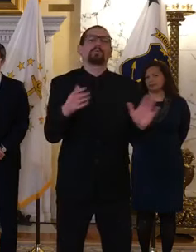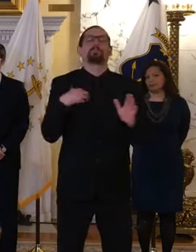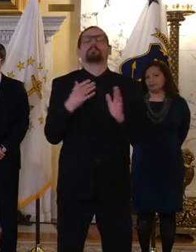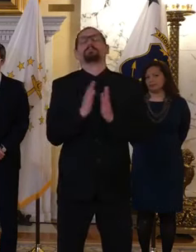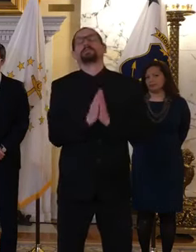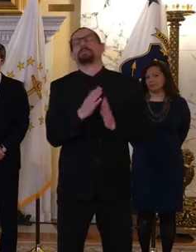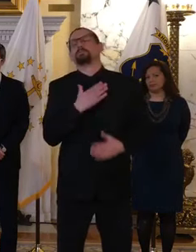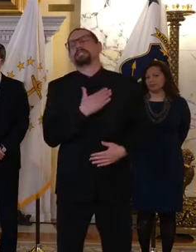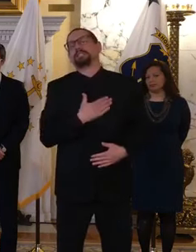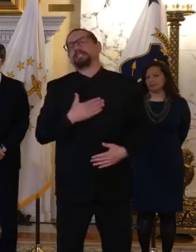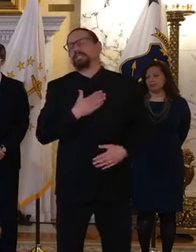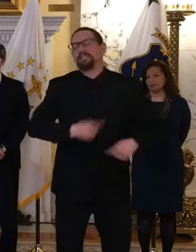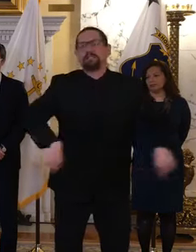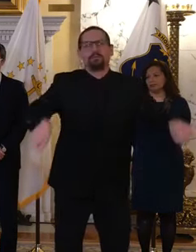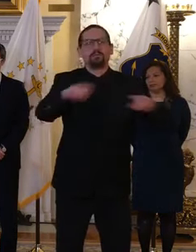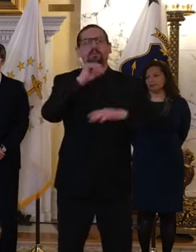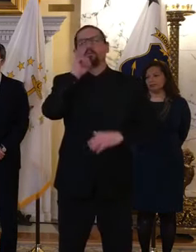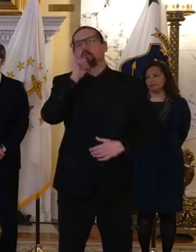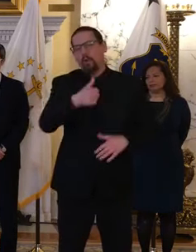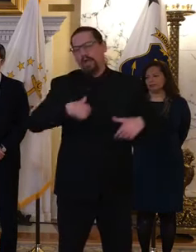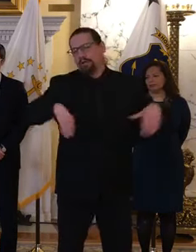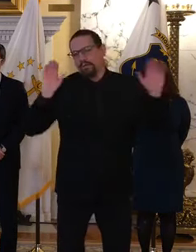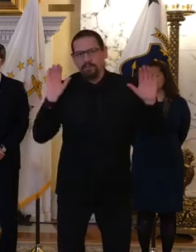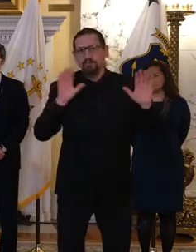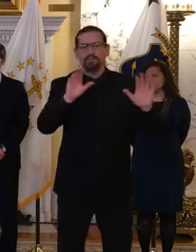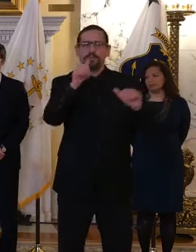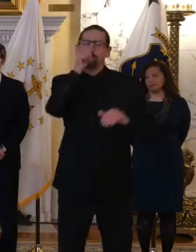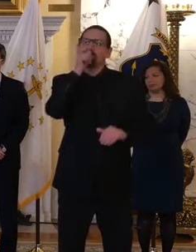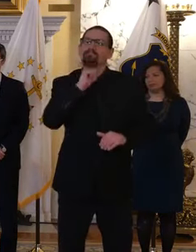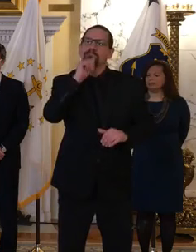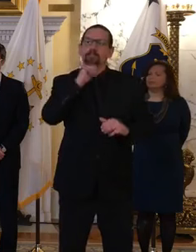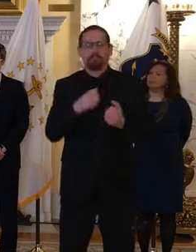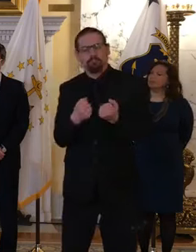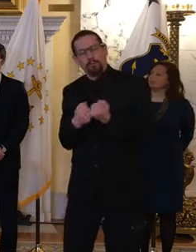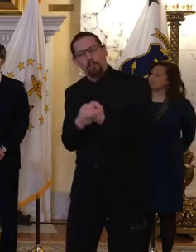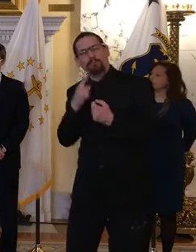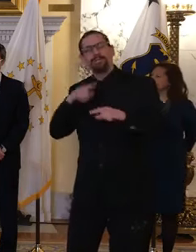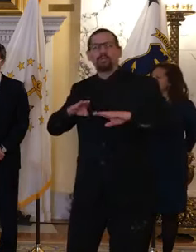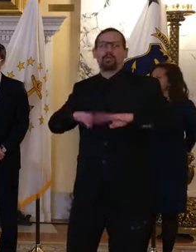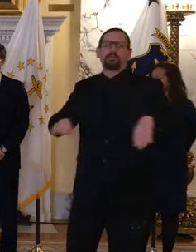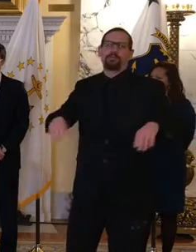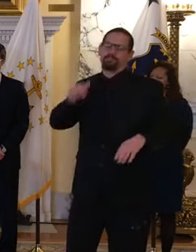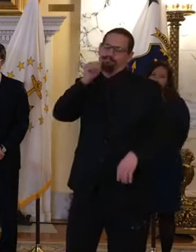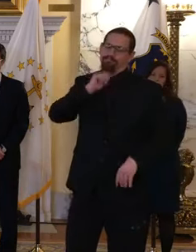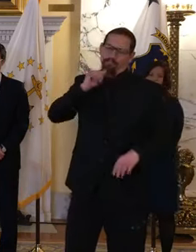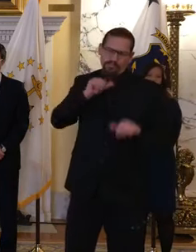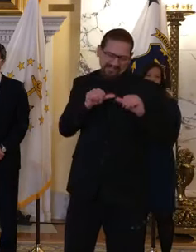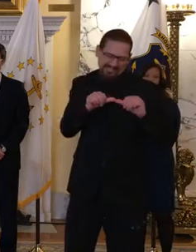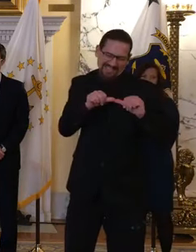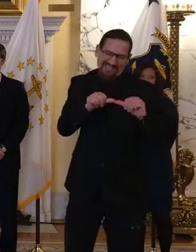alive, and for the good of these kids. So thank you. Two particular announcements,